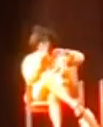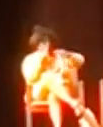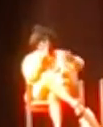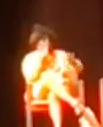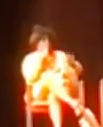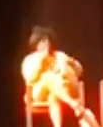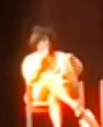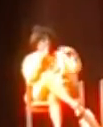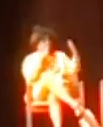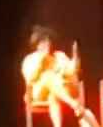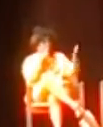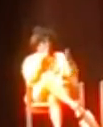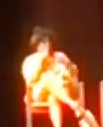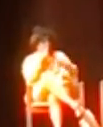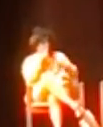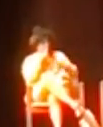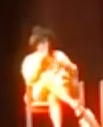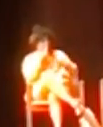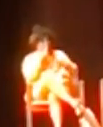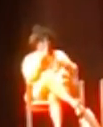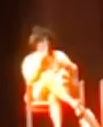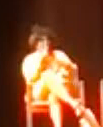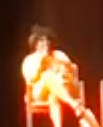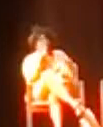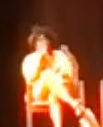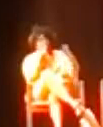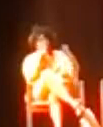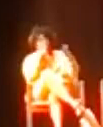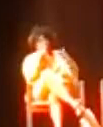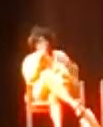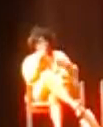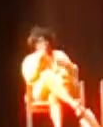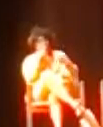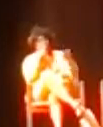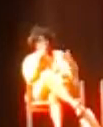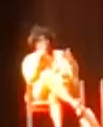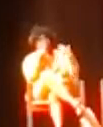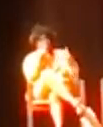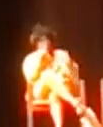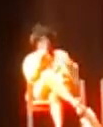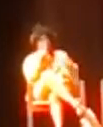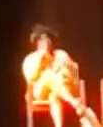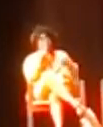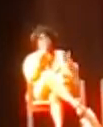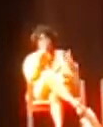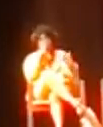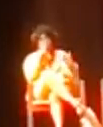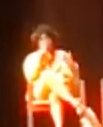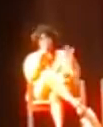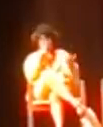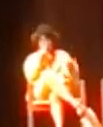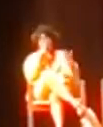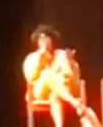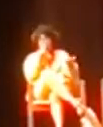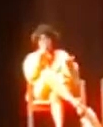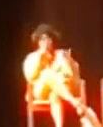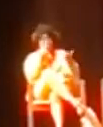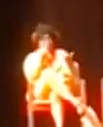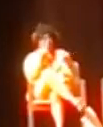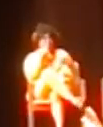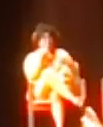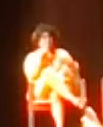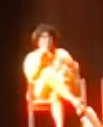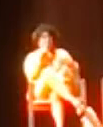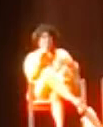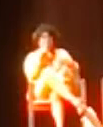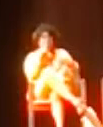is there's Maori funding and then there's everybody else funding, and the everybody else, especially in our field, tends to be Kākāpā, Maori,